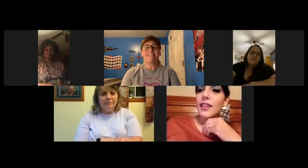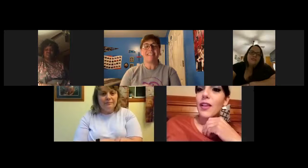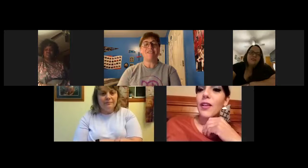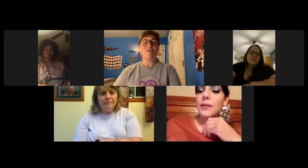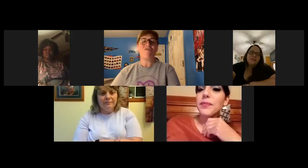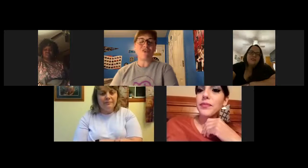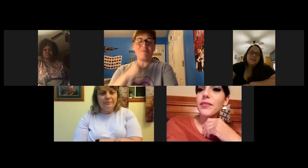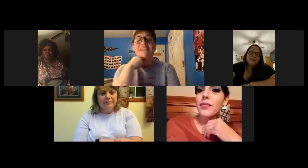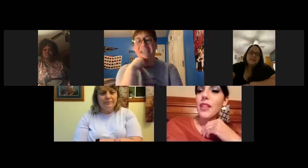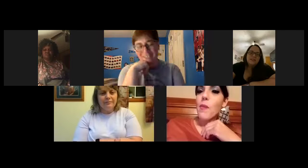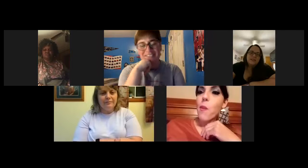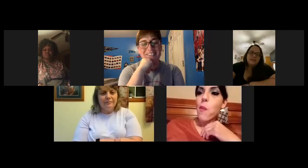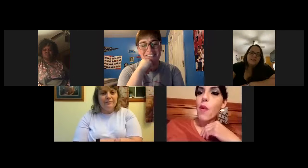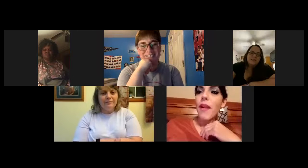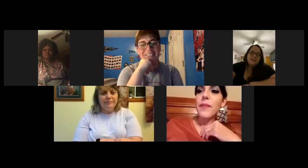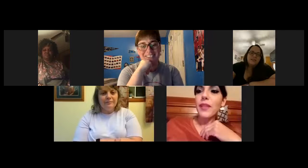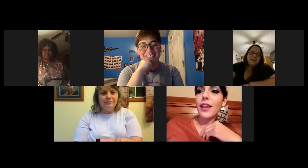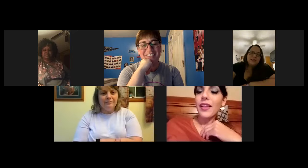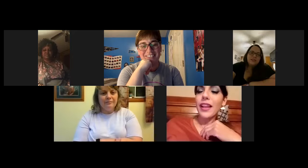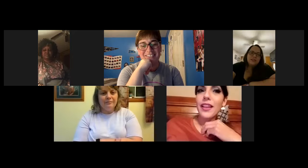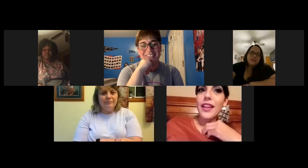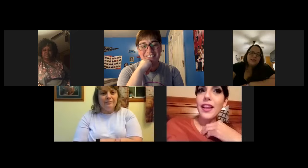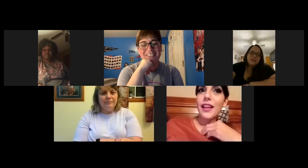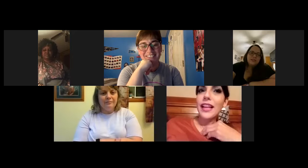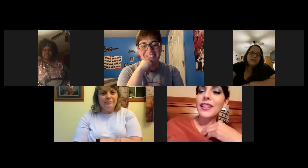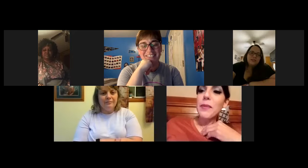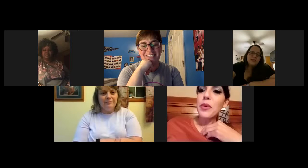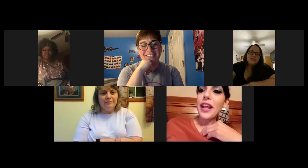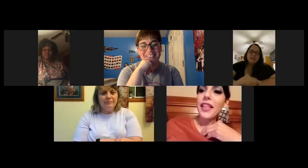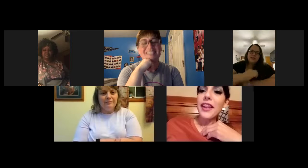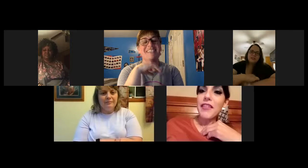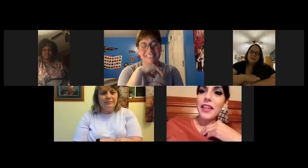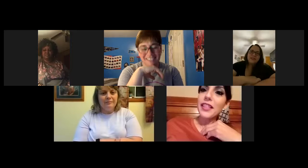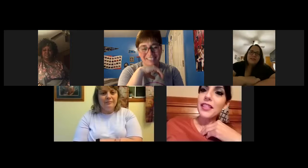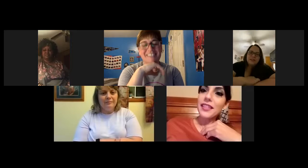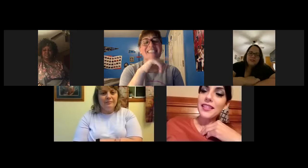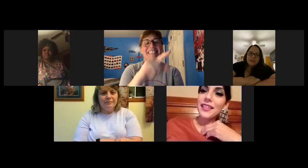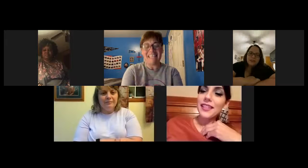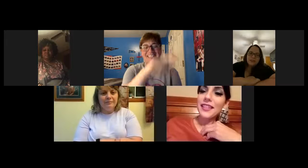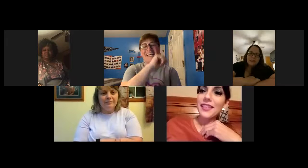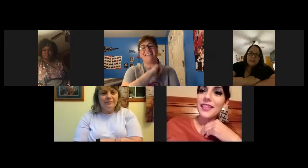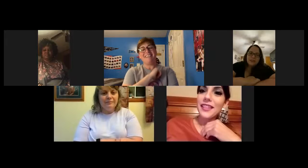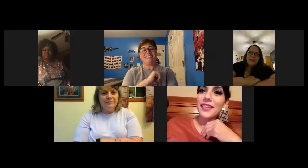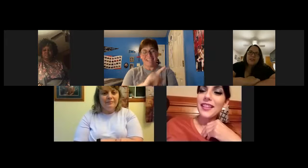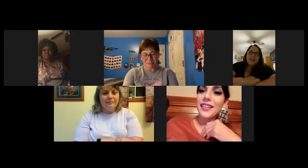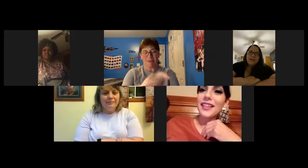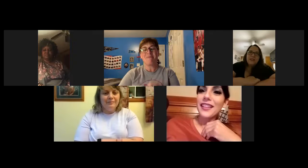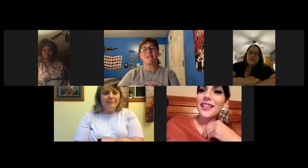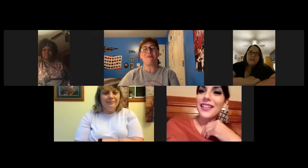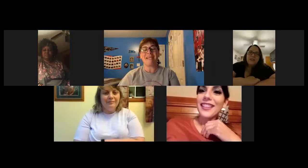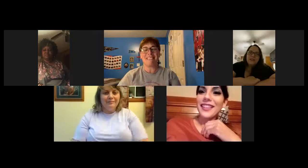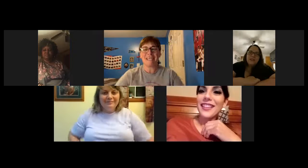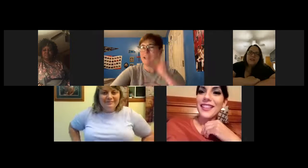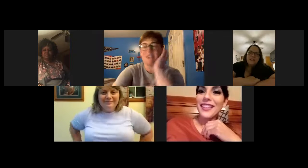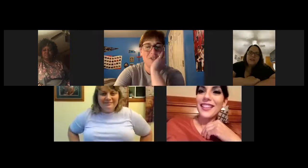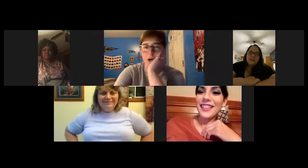Not to season your food, but yes. Okay. La temporada de Navidad. Exactly. That's pretty much